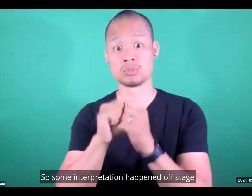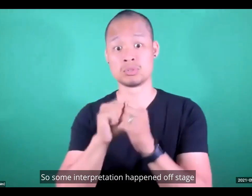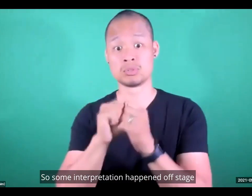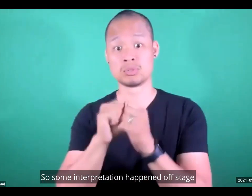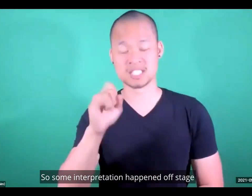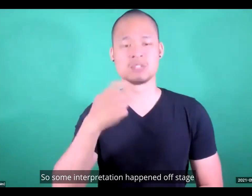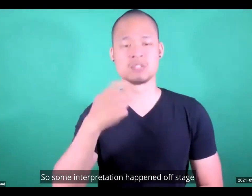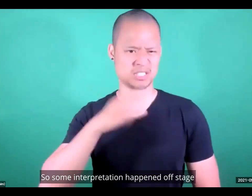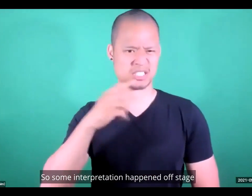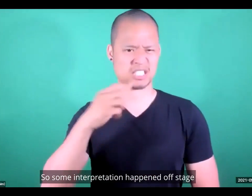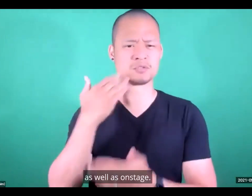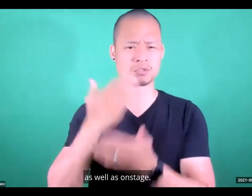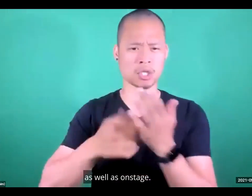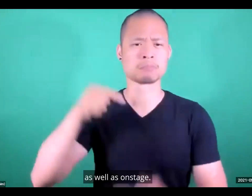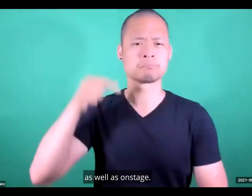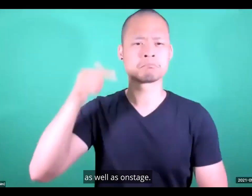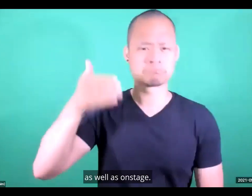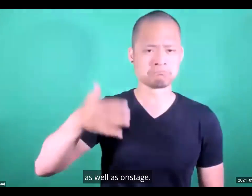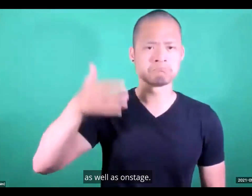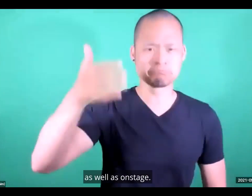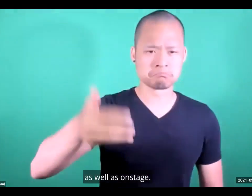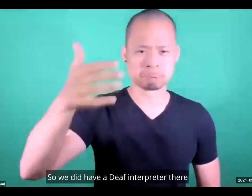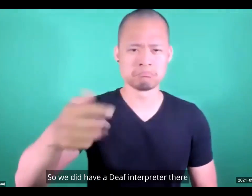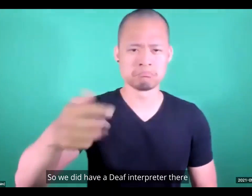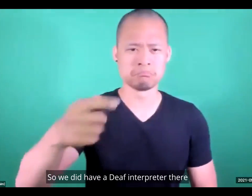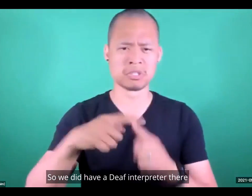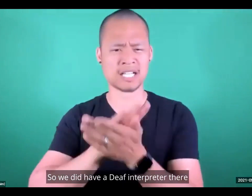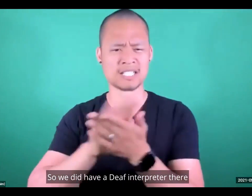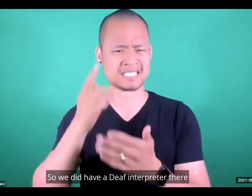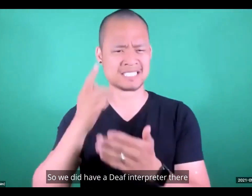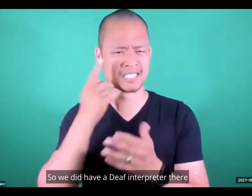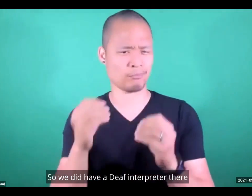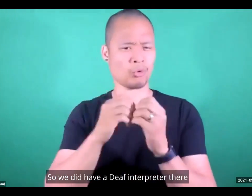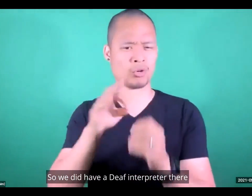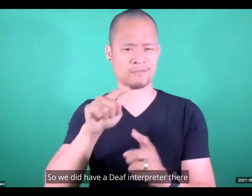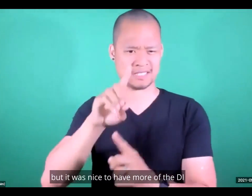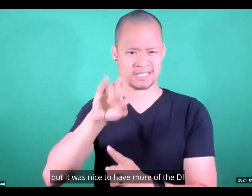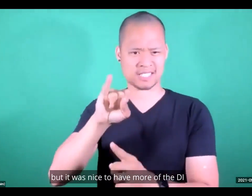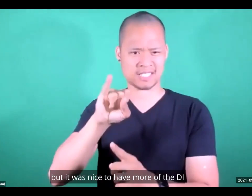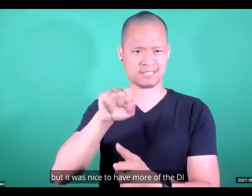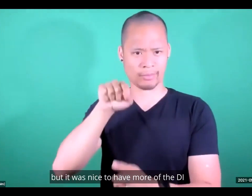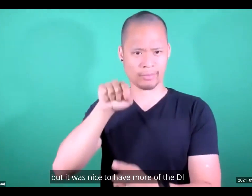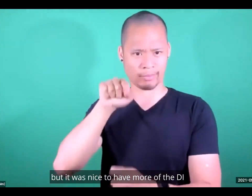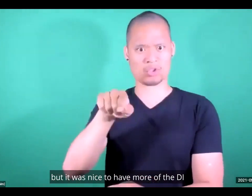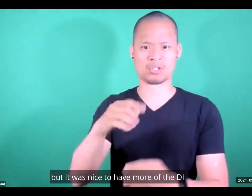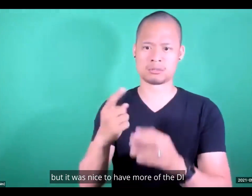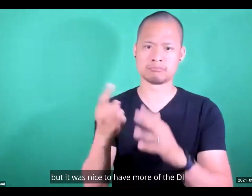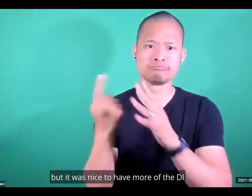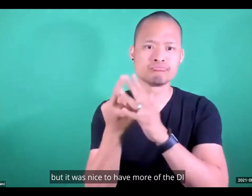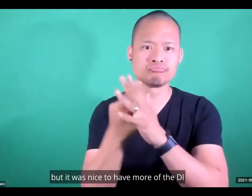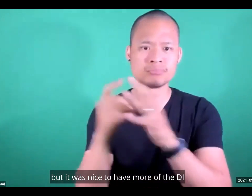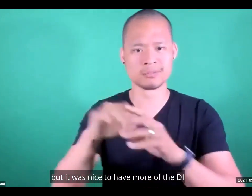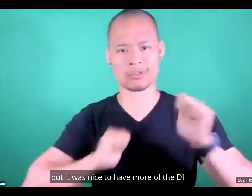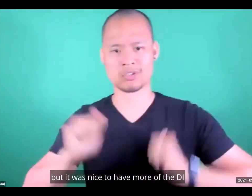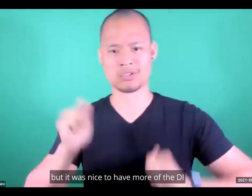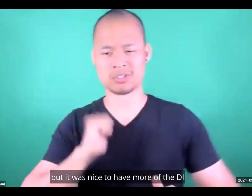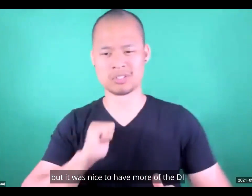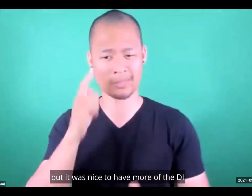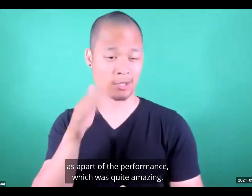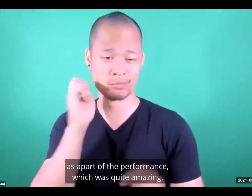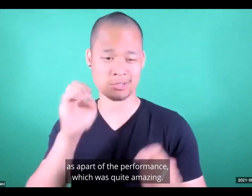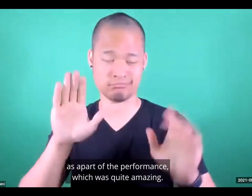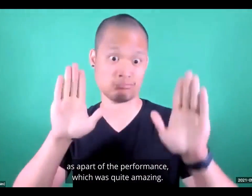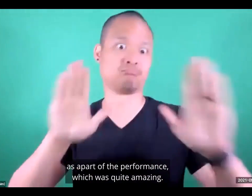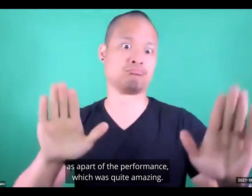some interpretation happened off stage as well as on stage. So we did have a deaf interpreter there, but it was nice to have more of the